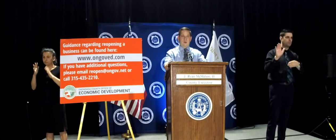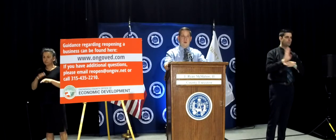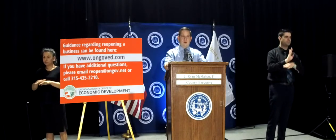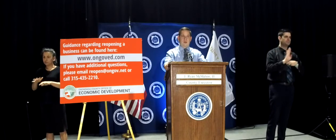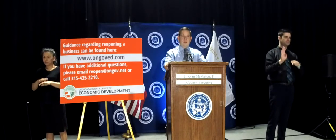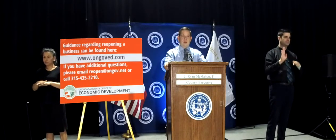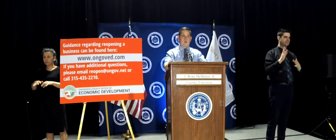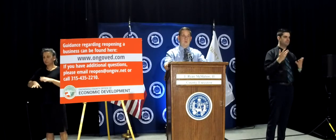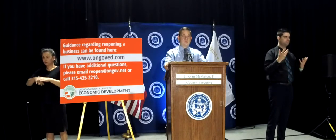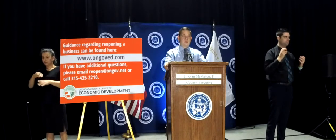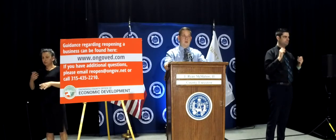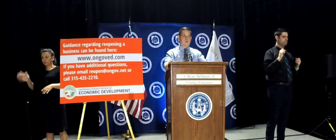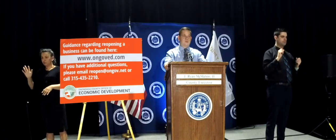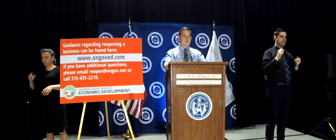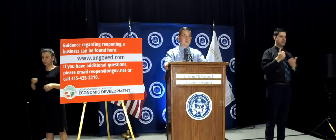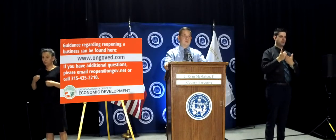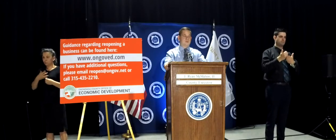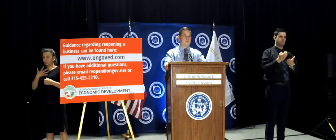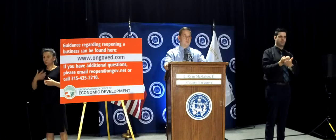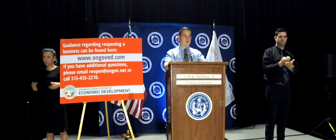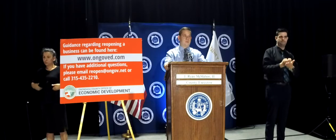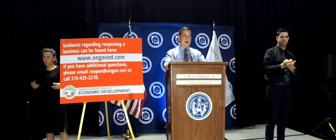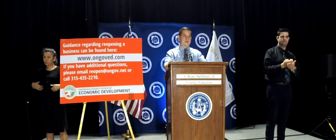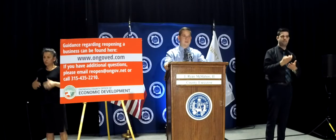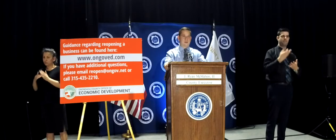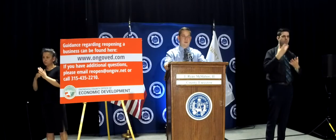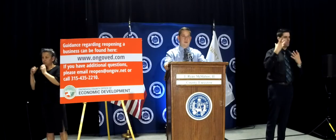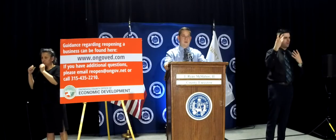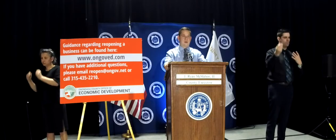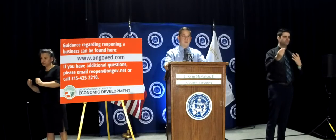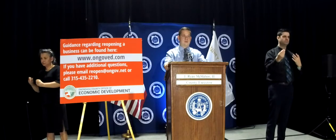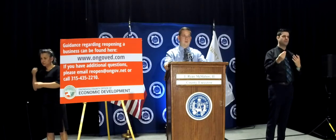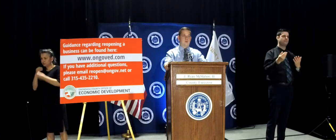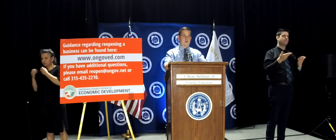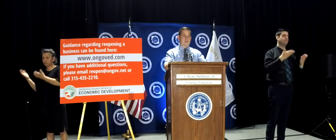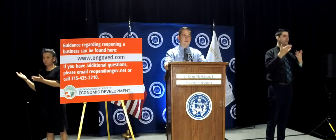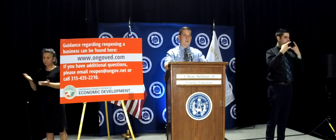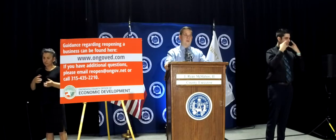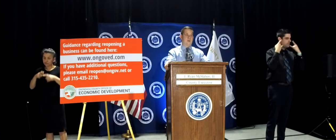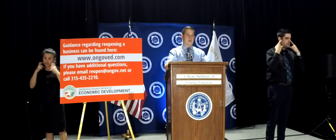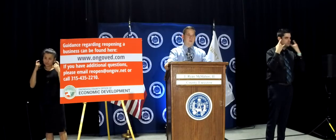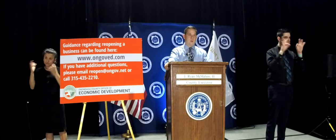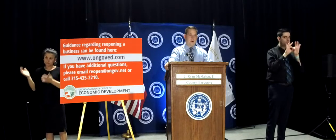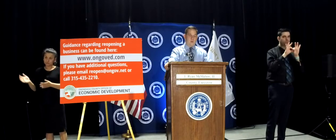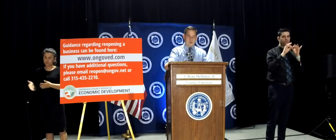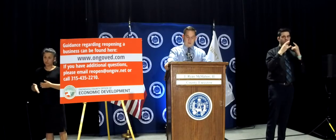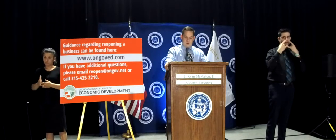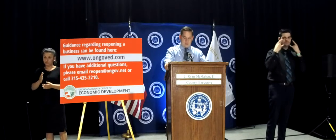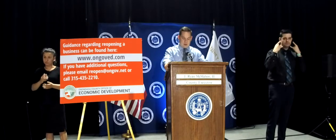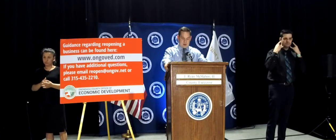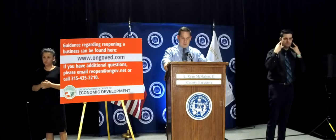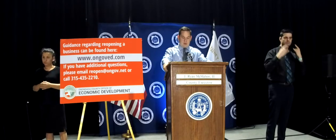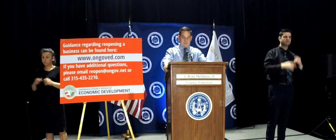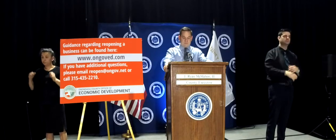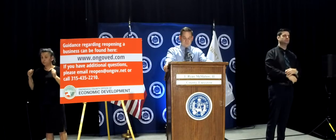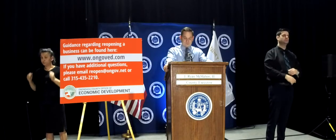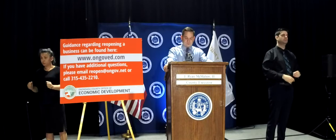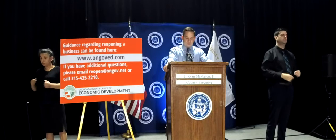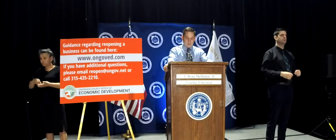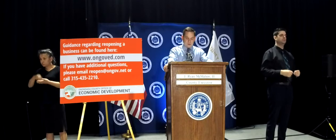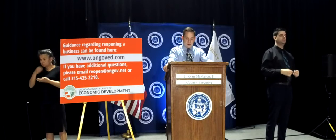to get out, use the outdoor seating, bring your mask. Certainly when you're at the table, you don't need to be wearing one.